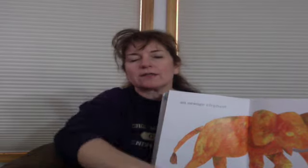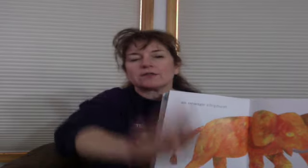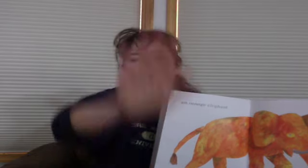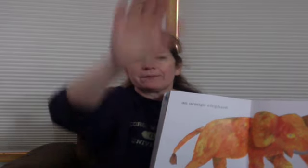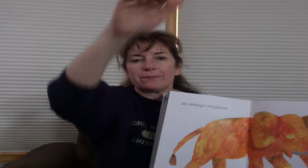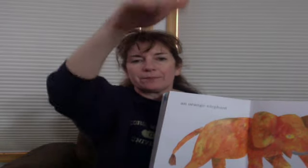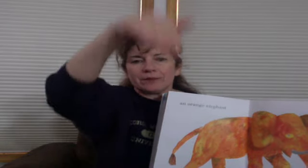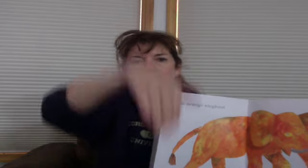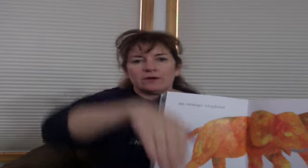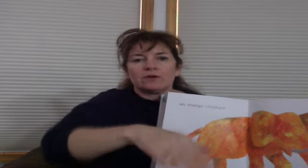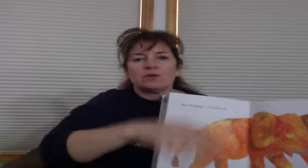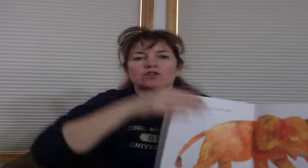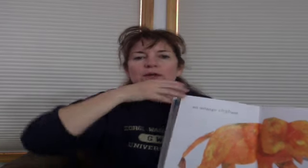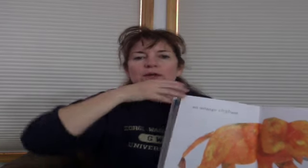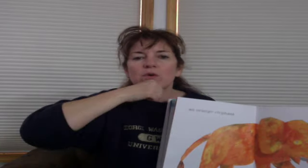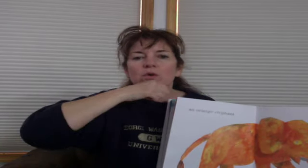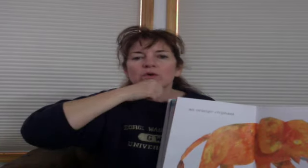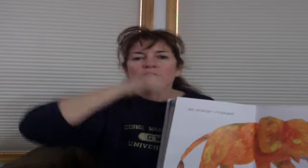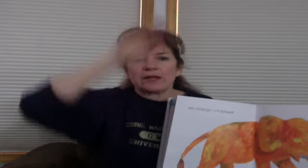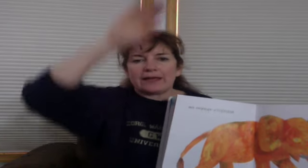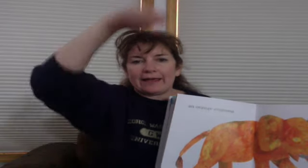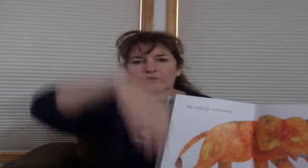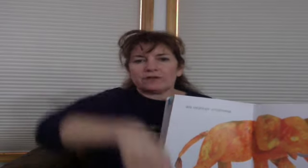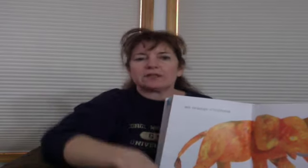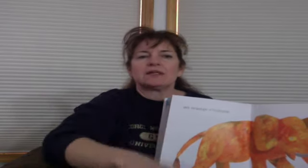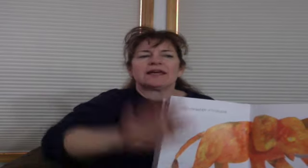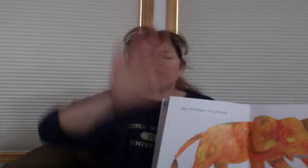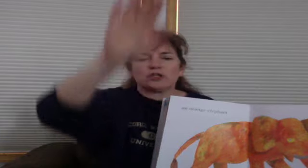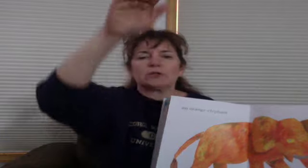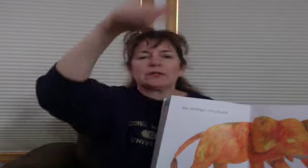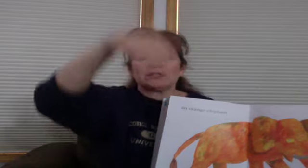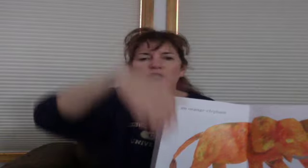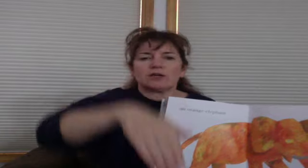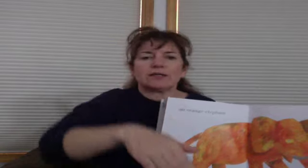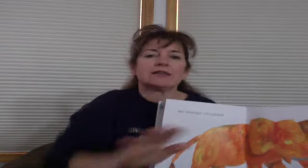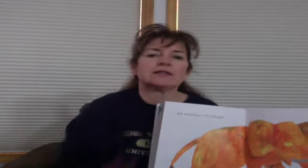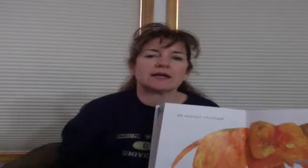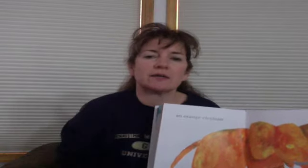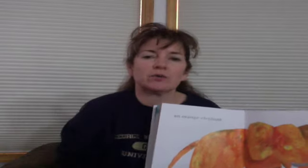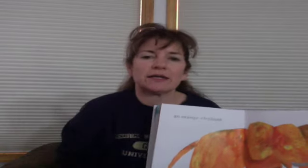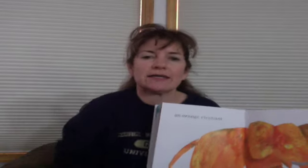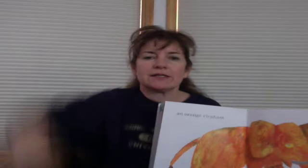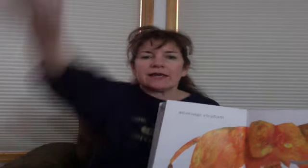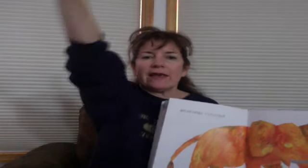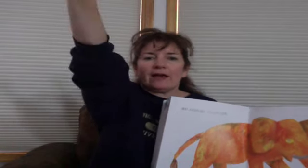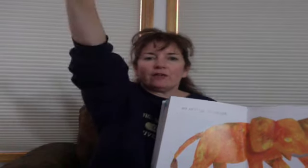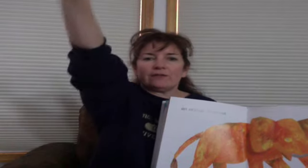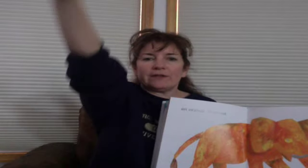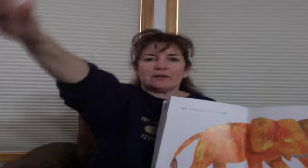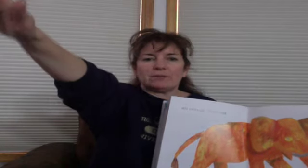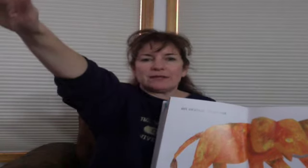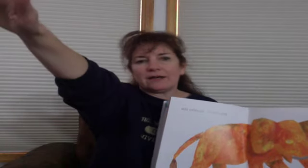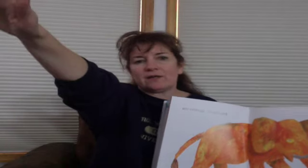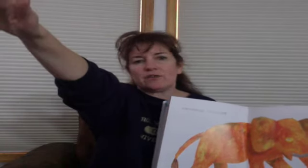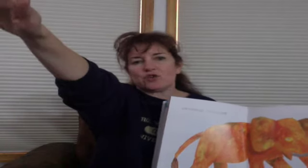Excuse me. So it's an orange elephant. And children generally get this sign pretty easily. Elephant can be kind of a straight